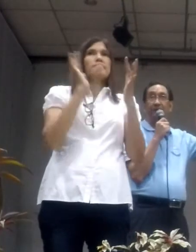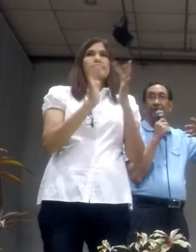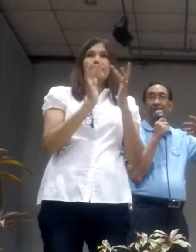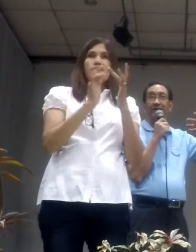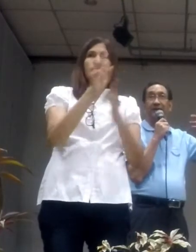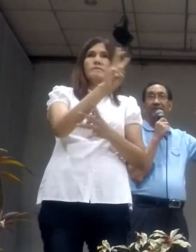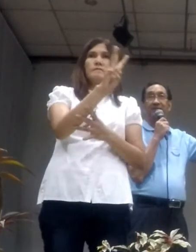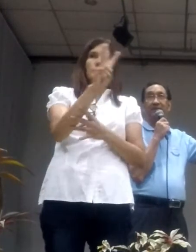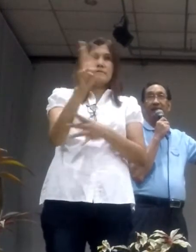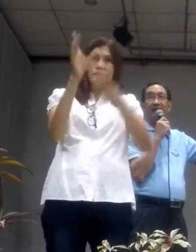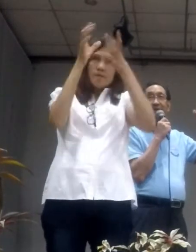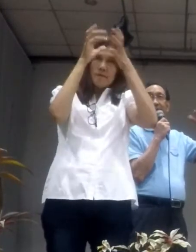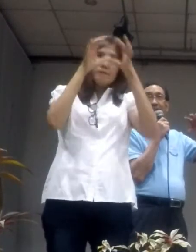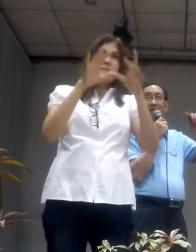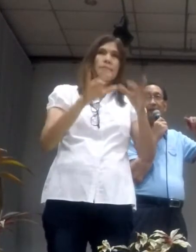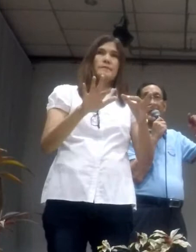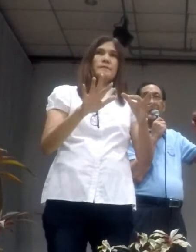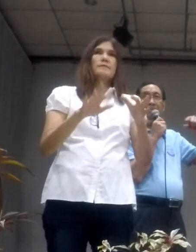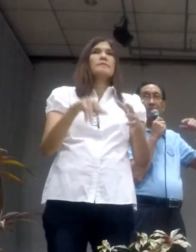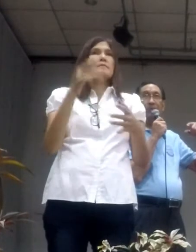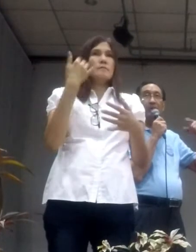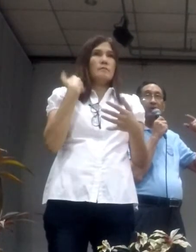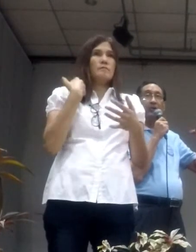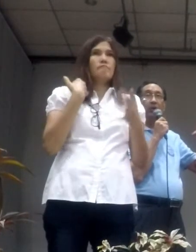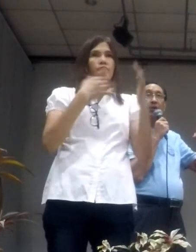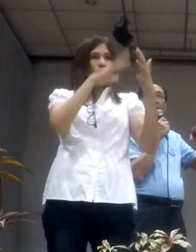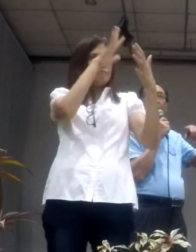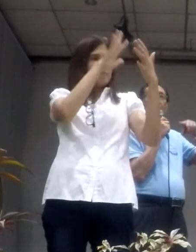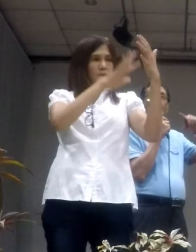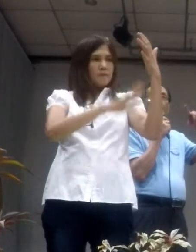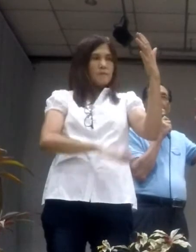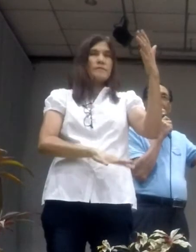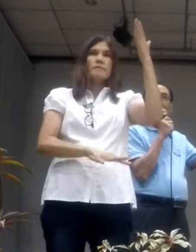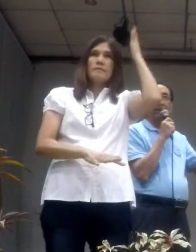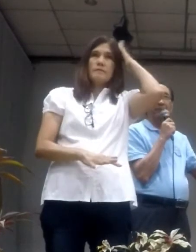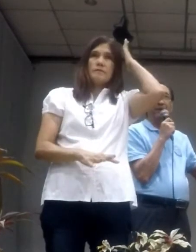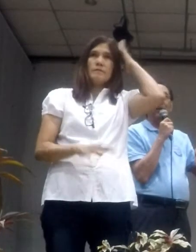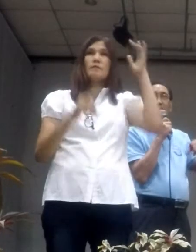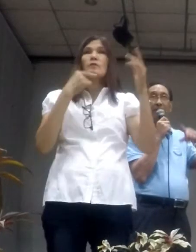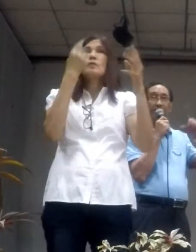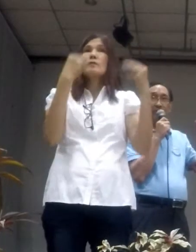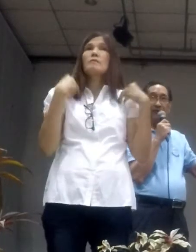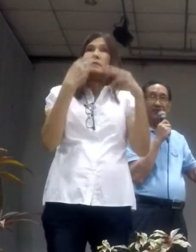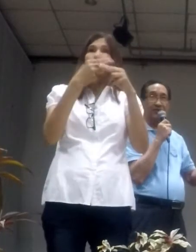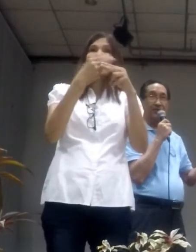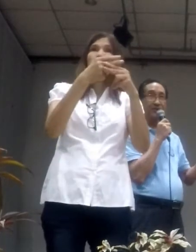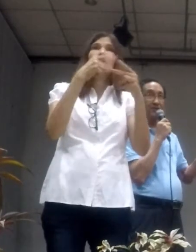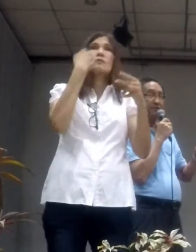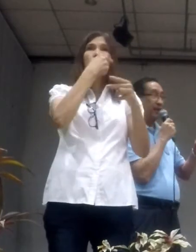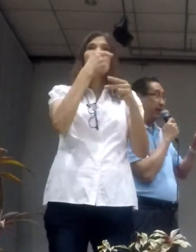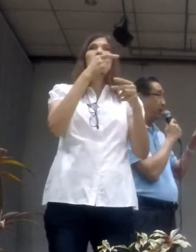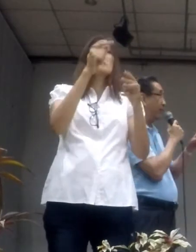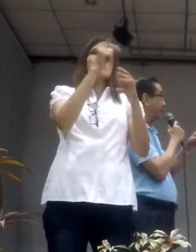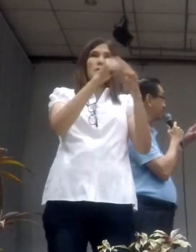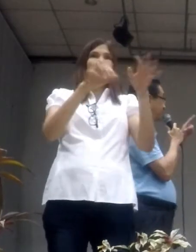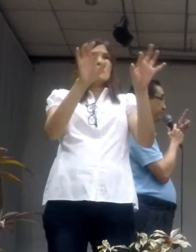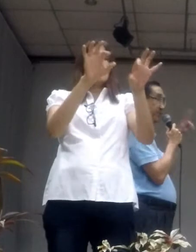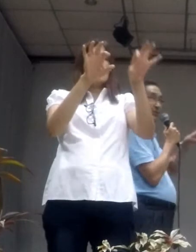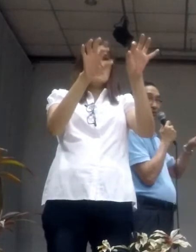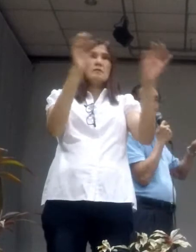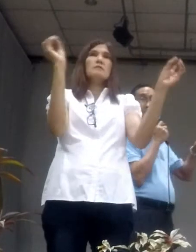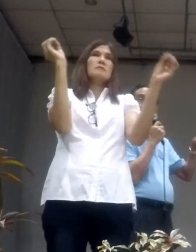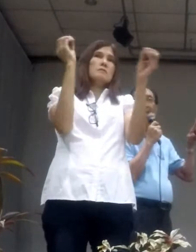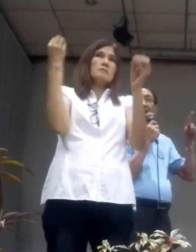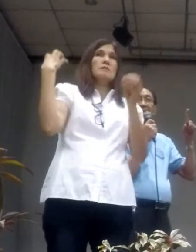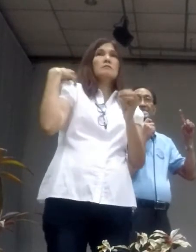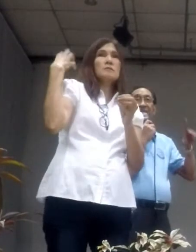the computers, and they will be able to know who are the members, who are the officers, and what is the